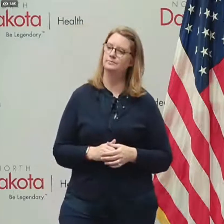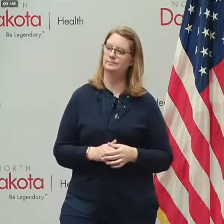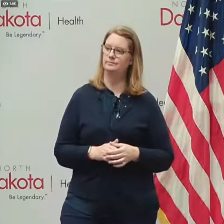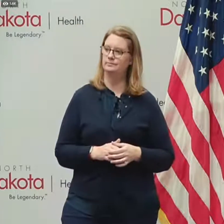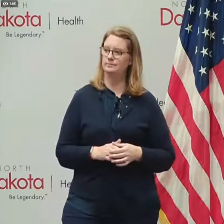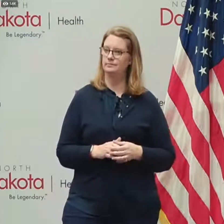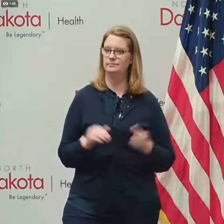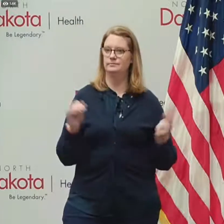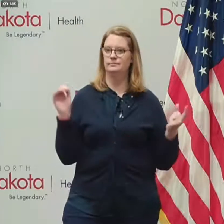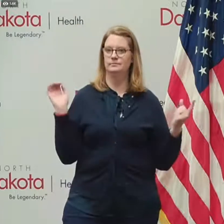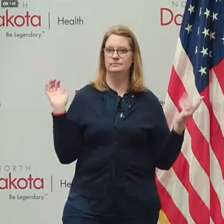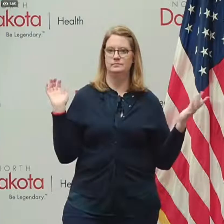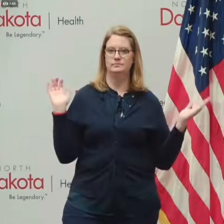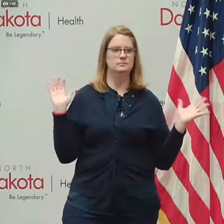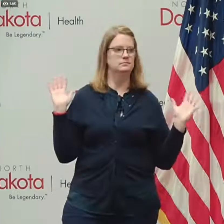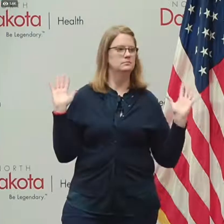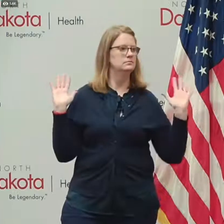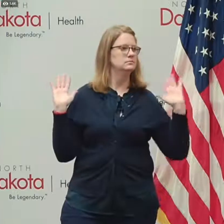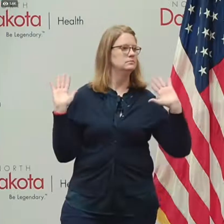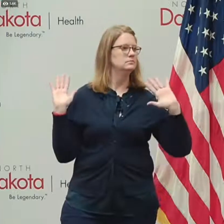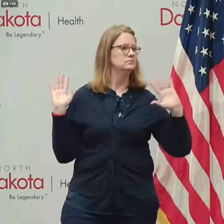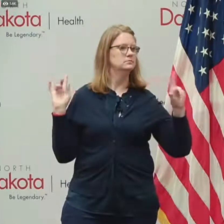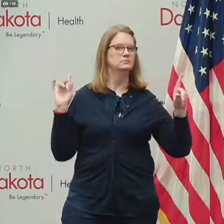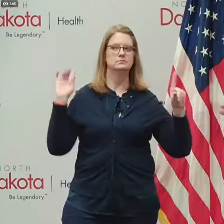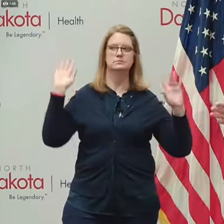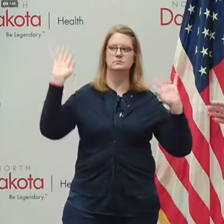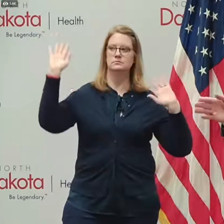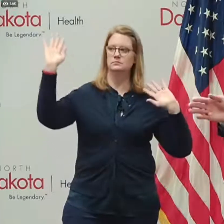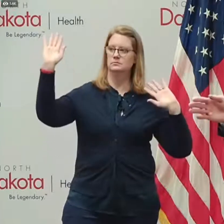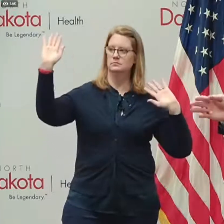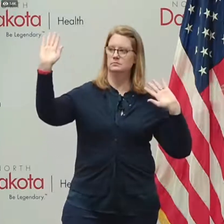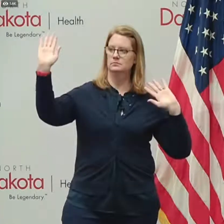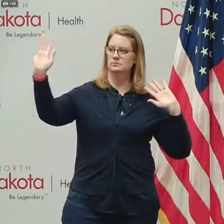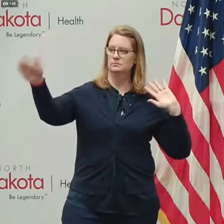Okay, I'm going to go back. I'm going to